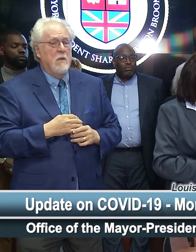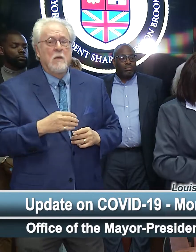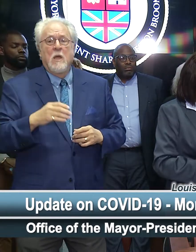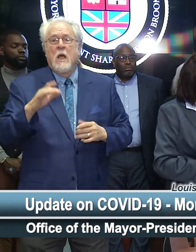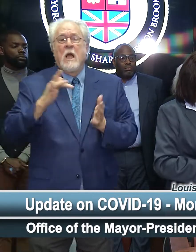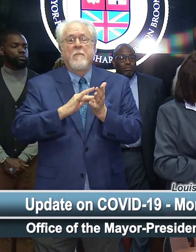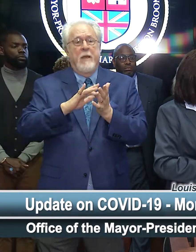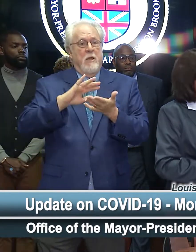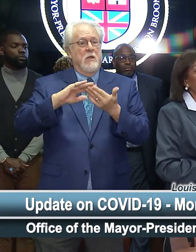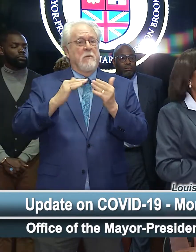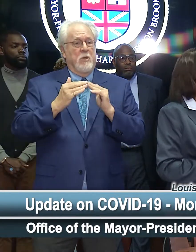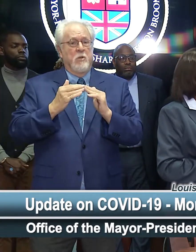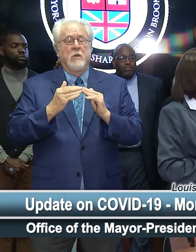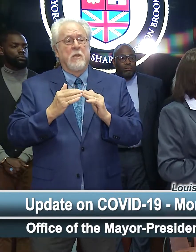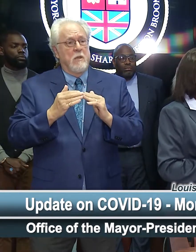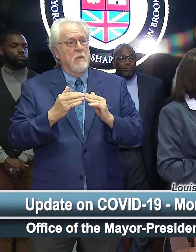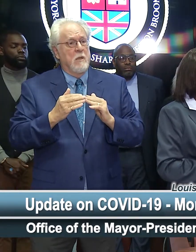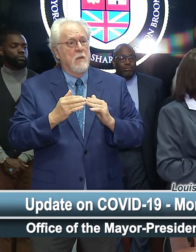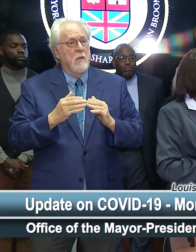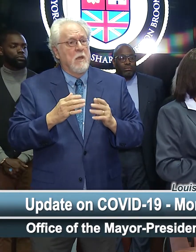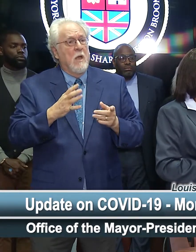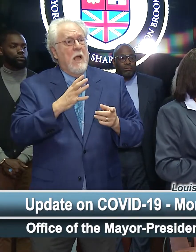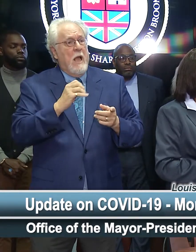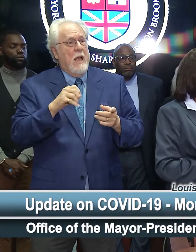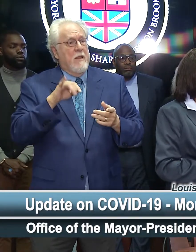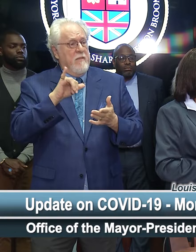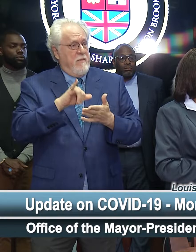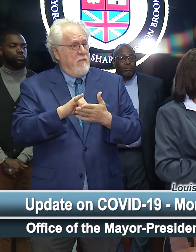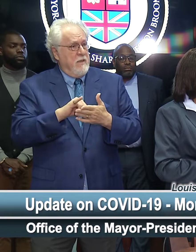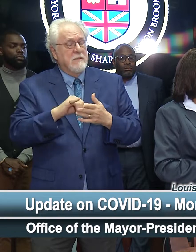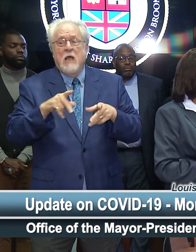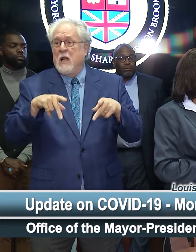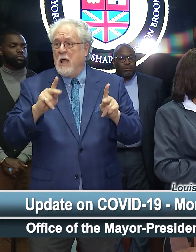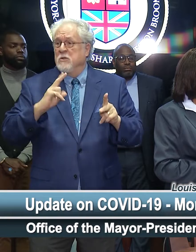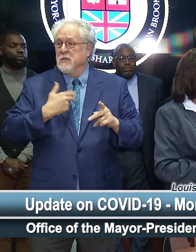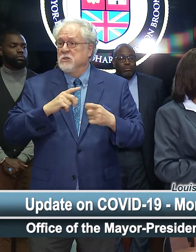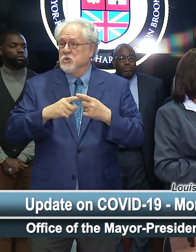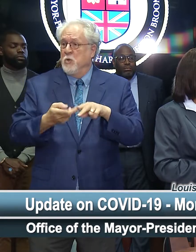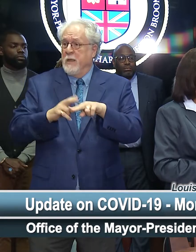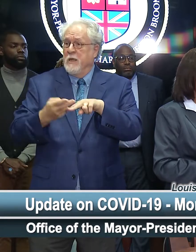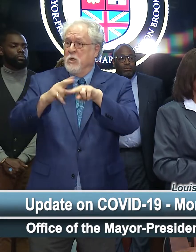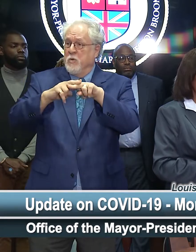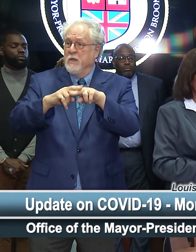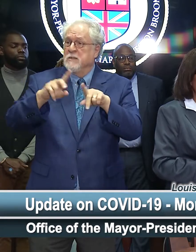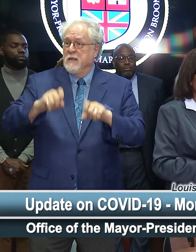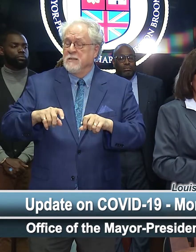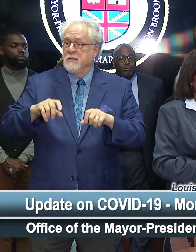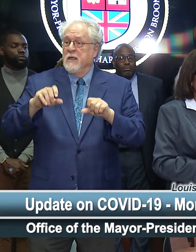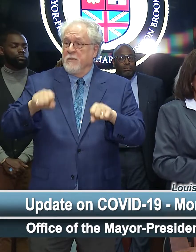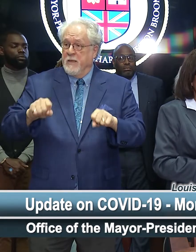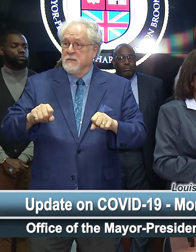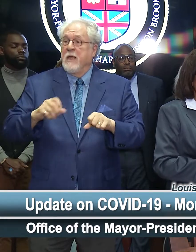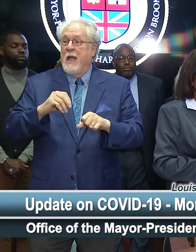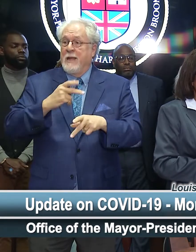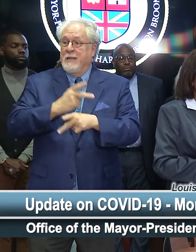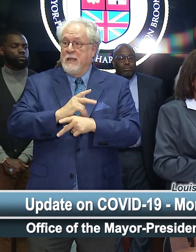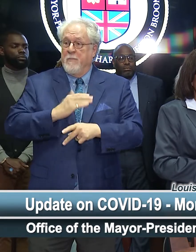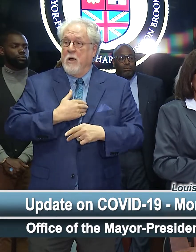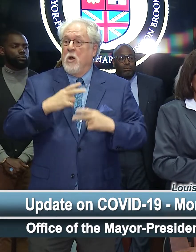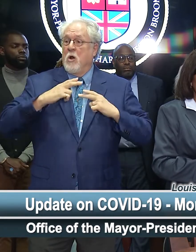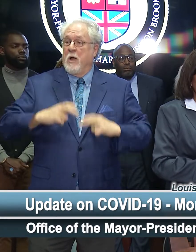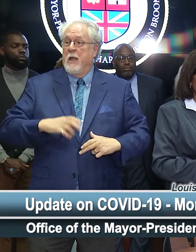The medical community in this initiative allows us to increase our testing capacity while keeping our healthcare workers